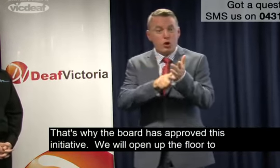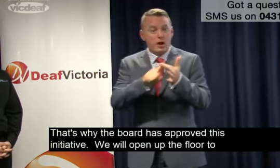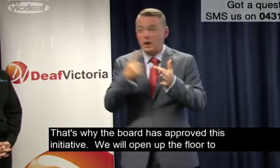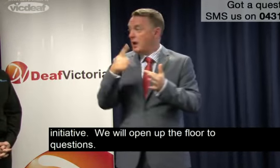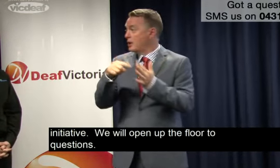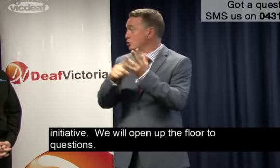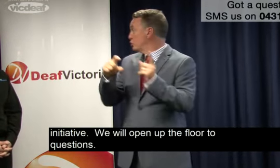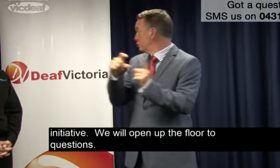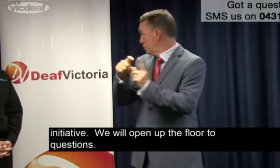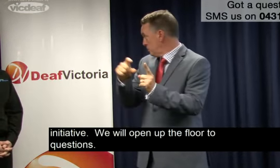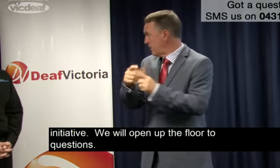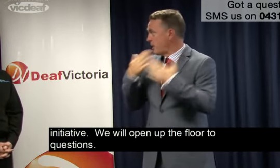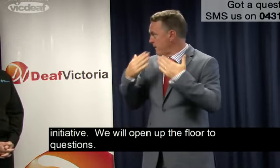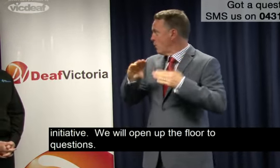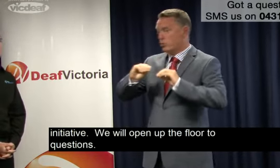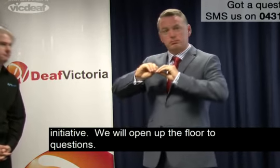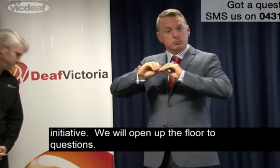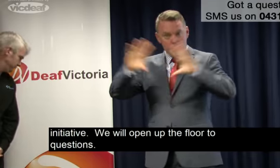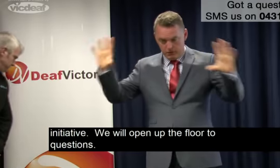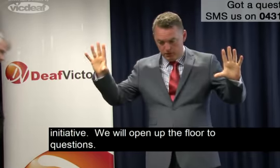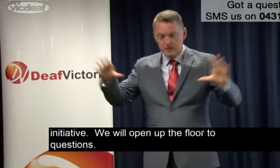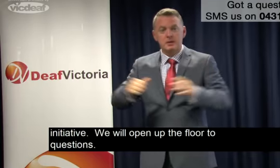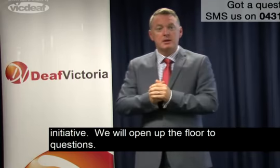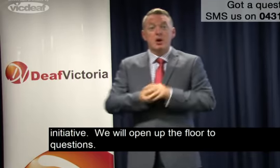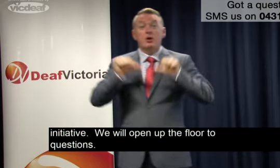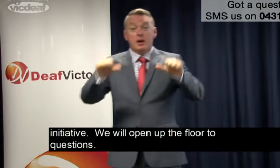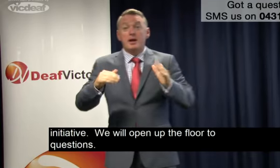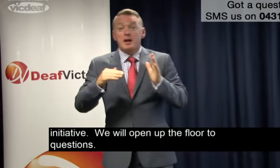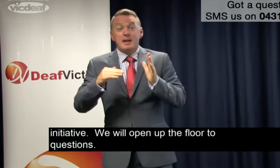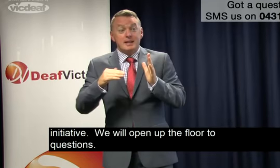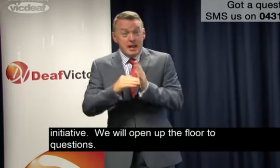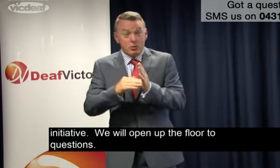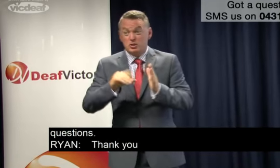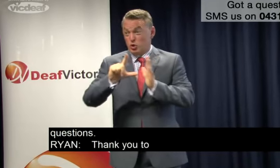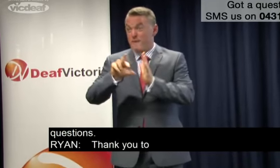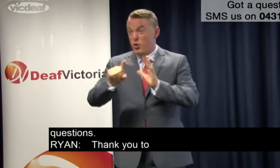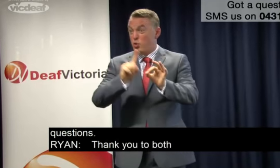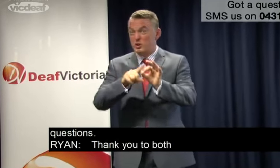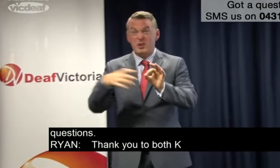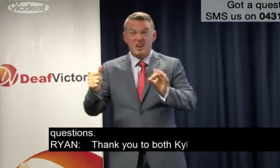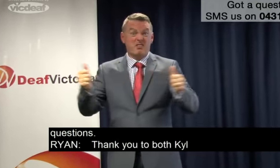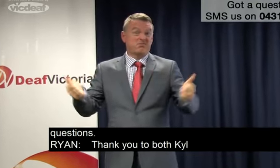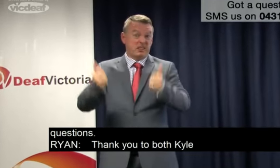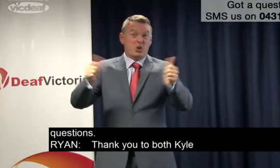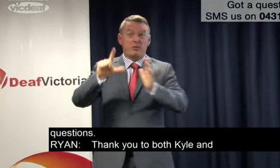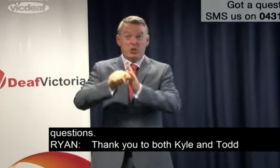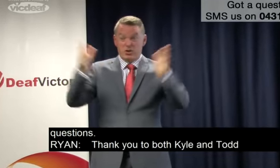Thank you to both Kyle and Todd. Thank you so much for all that information. It's now time for questions, and